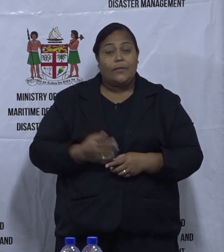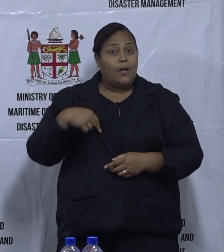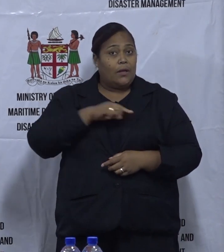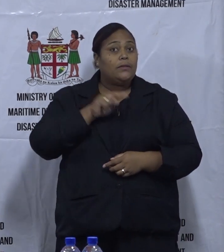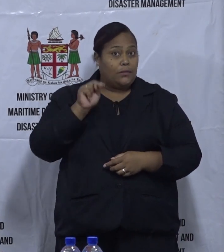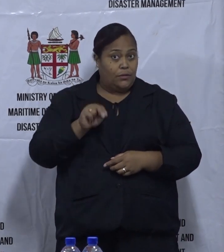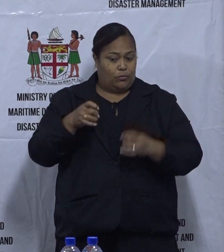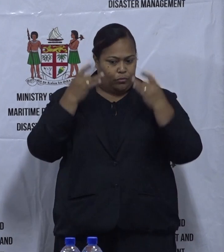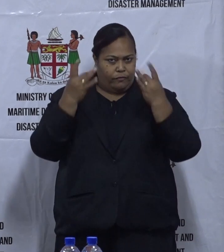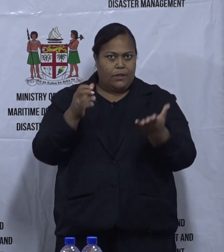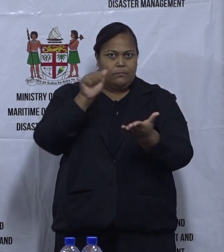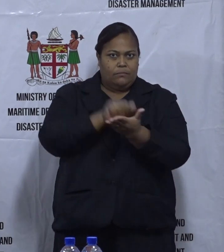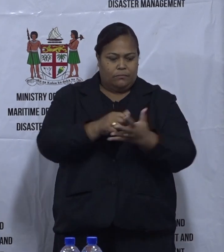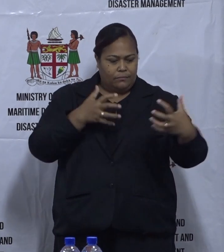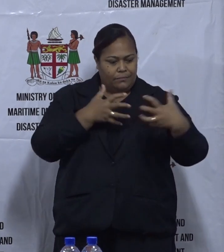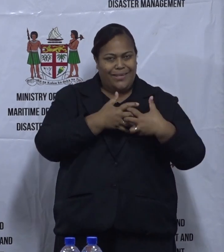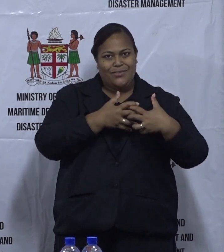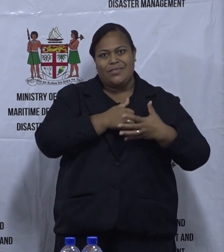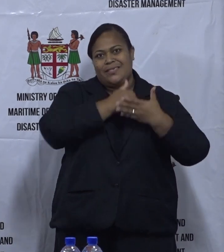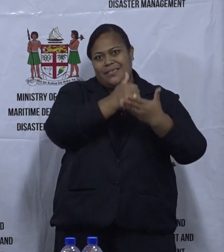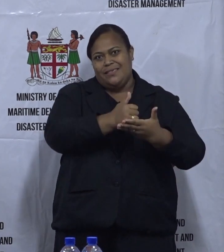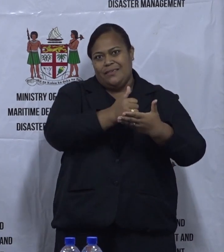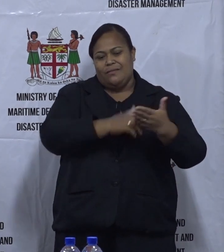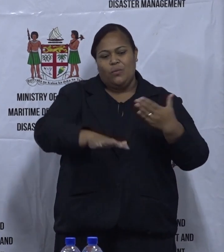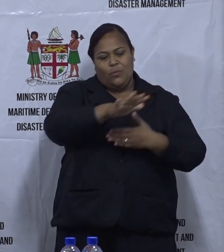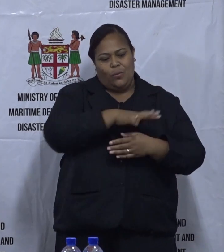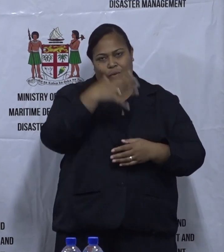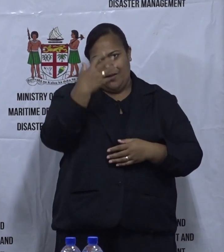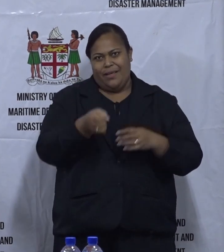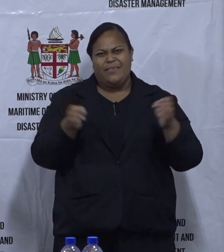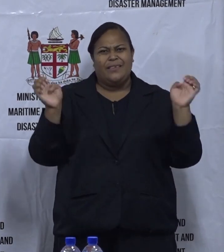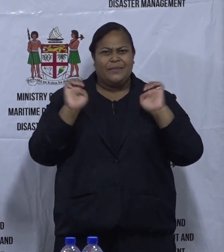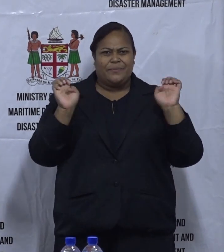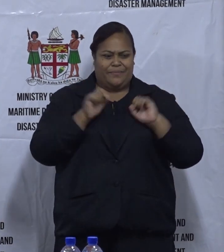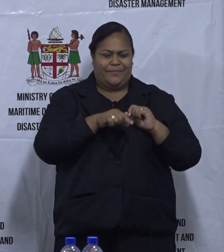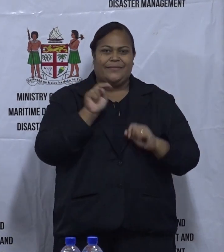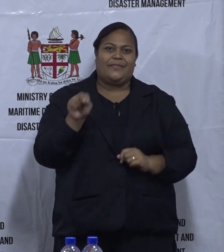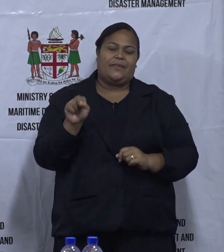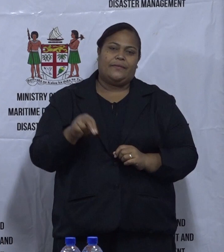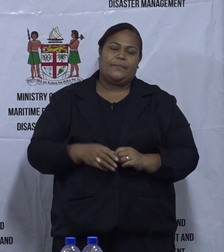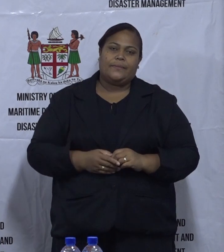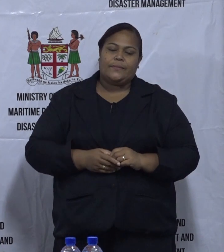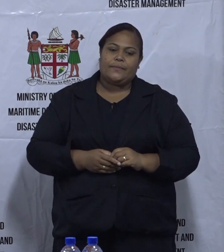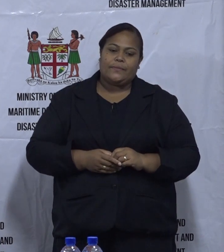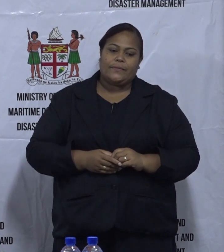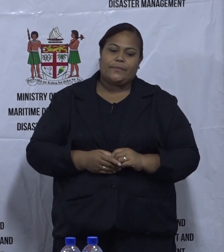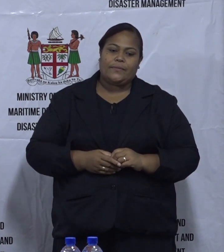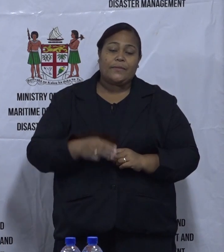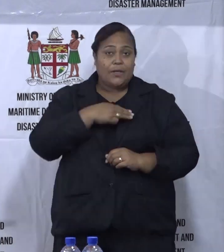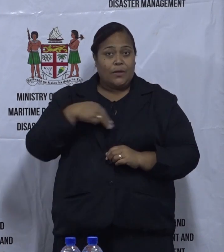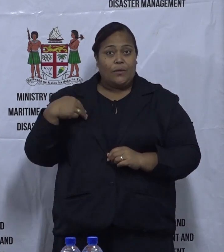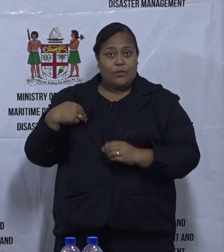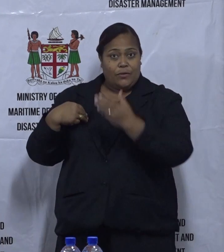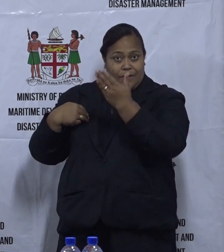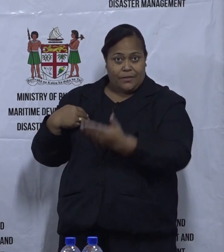provide the right assistance to those that may be urgently in need of it. The Ministry, together